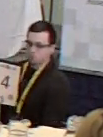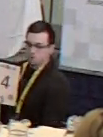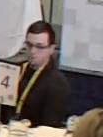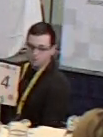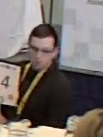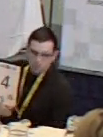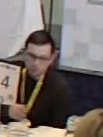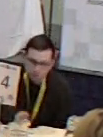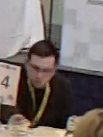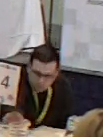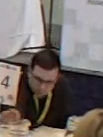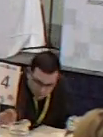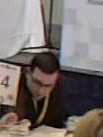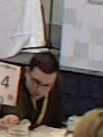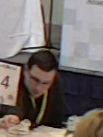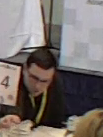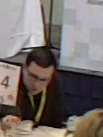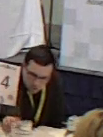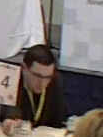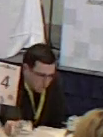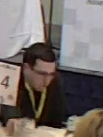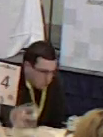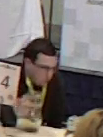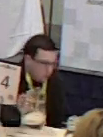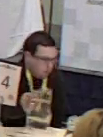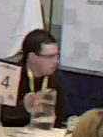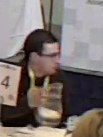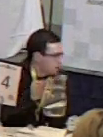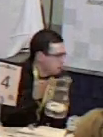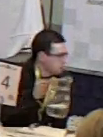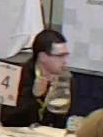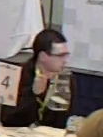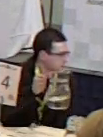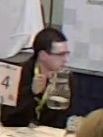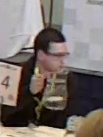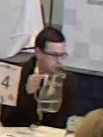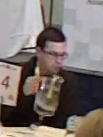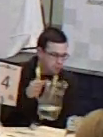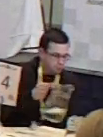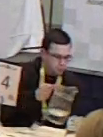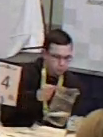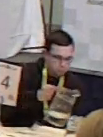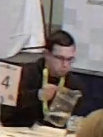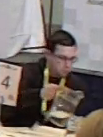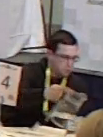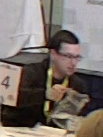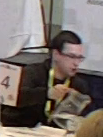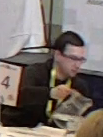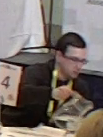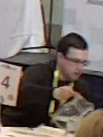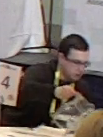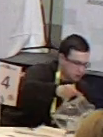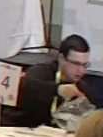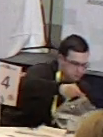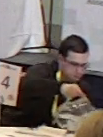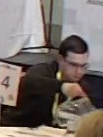experiences, quite a bit of conversation about personal experiences from the citizens at this table. And in terms of observations,